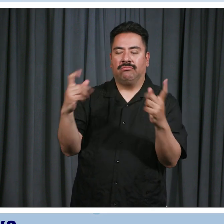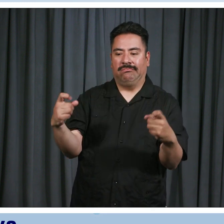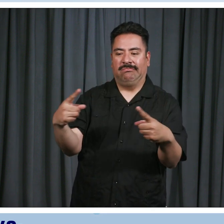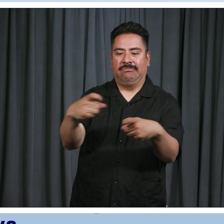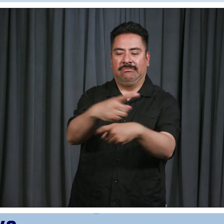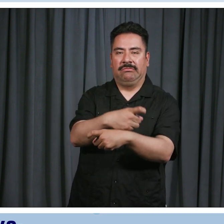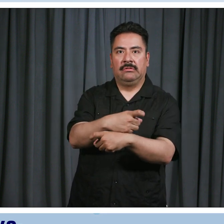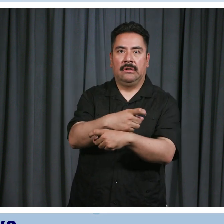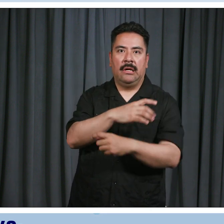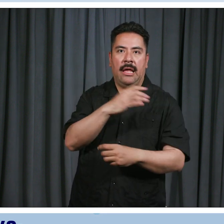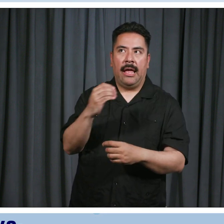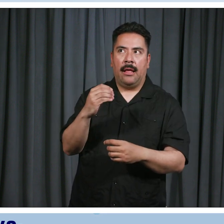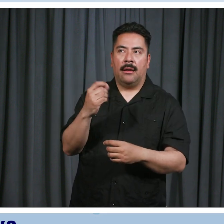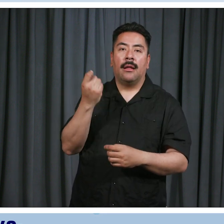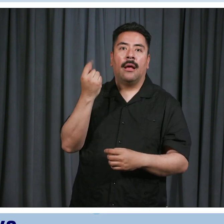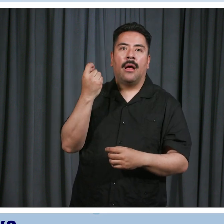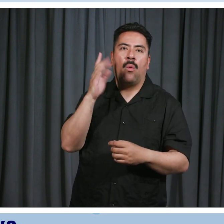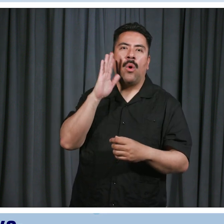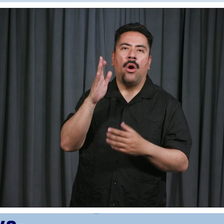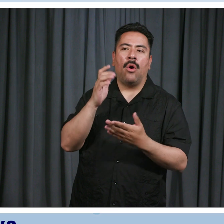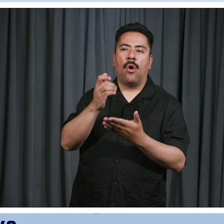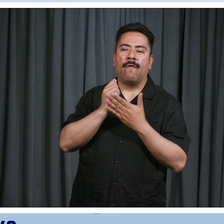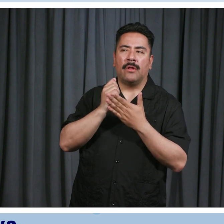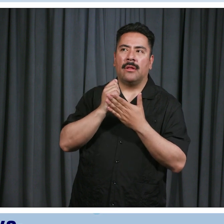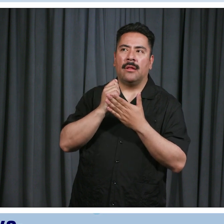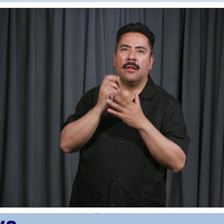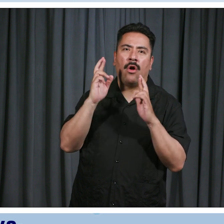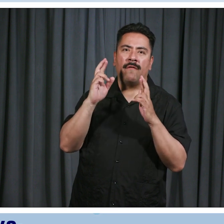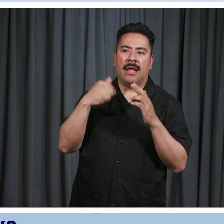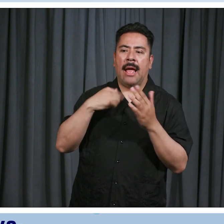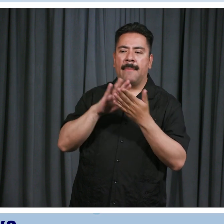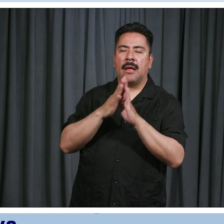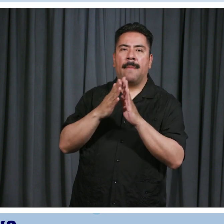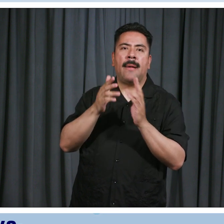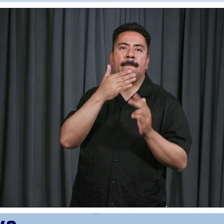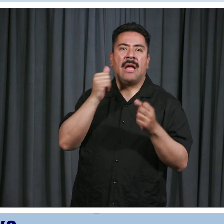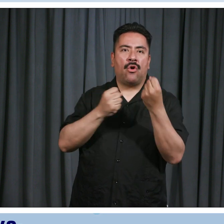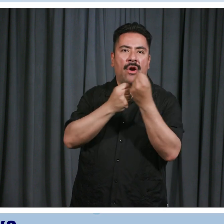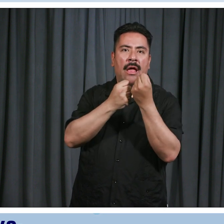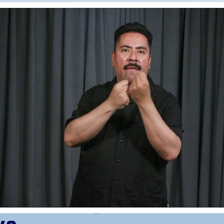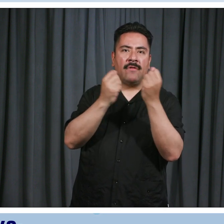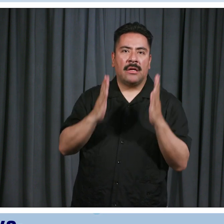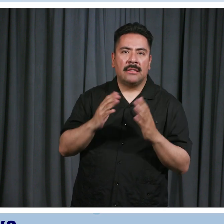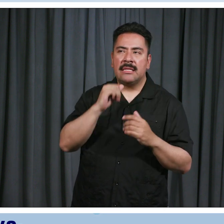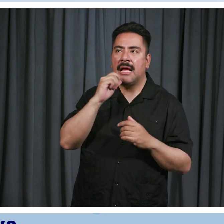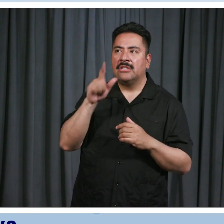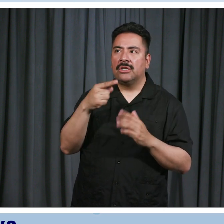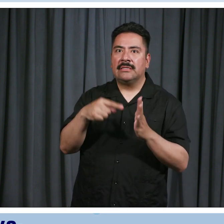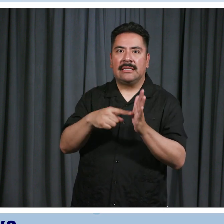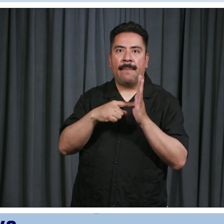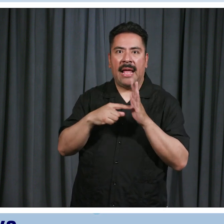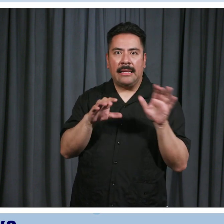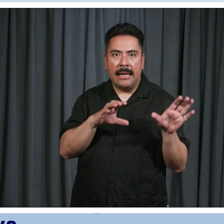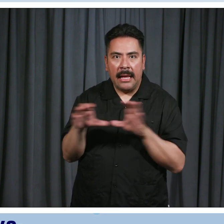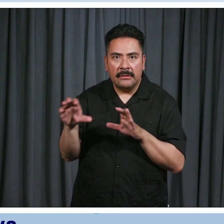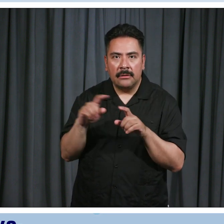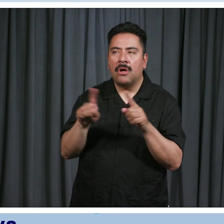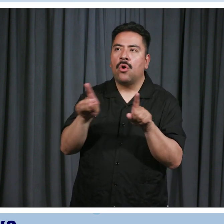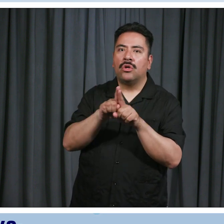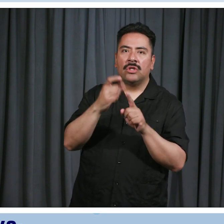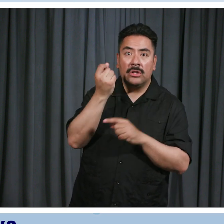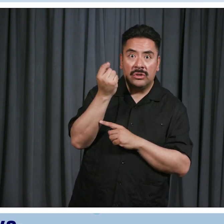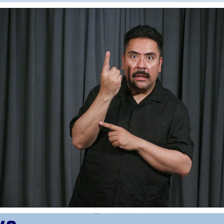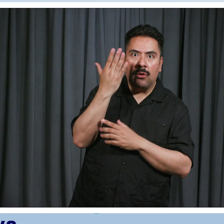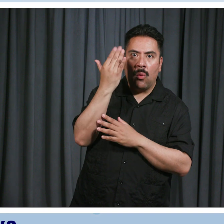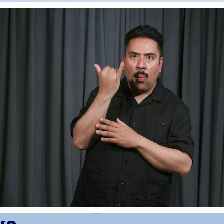and thus I think will hopefully forever be a better advocate, understanding that it's not just about demanding action, it's about understanding